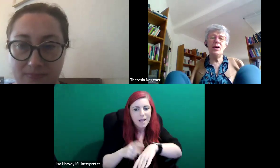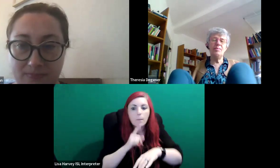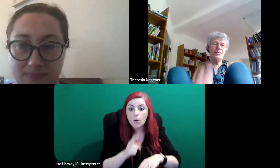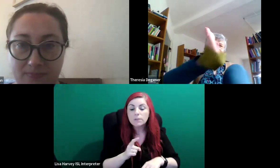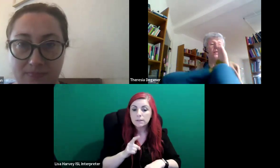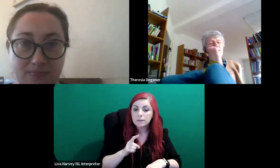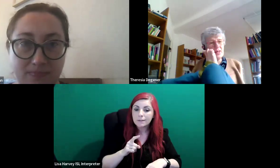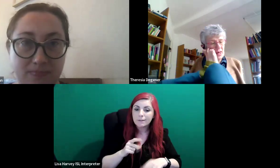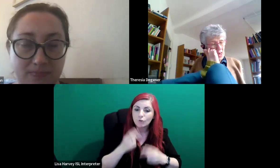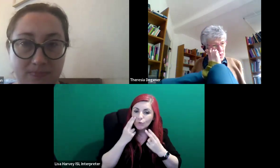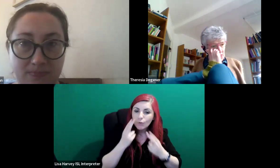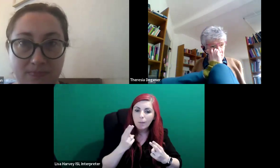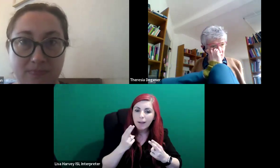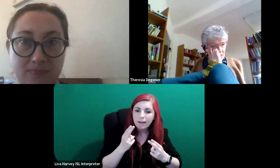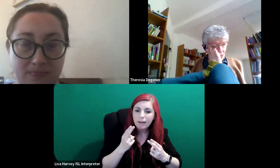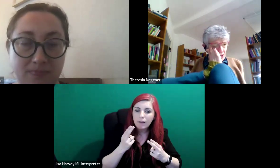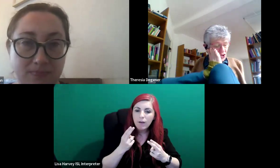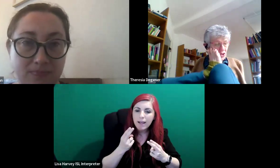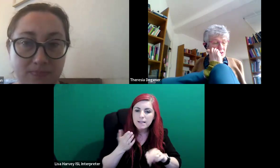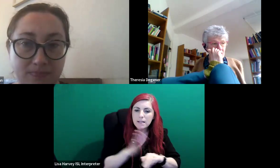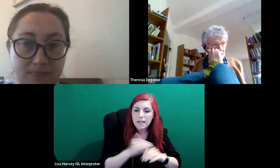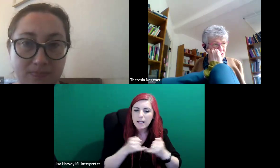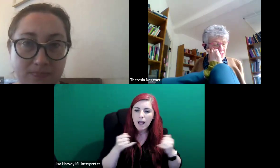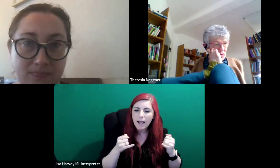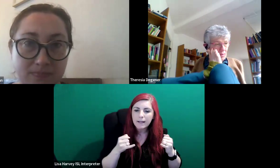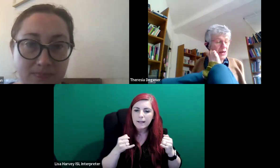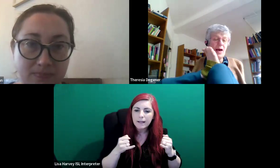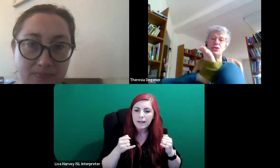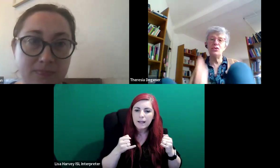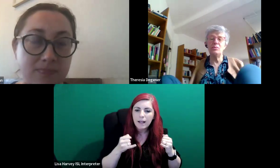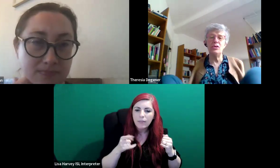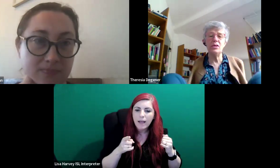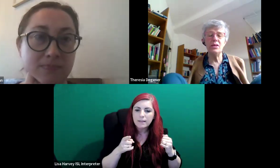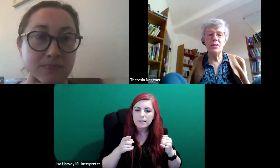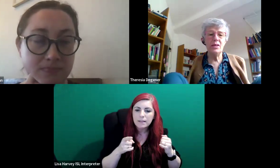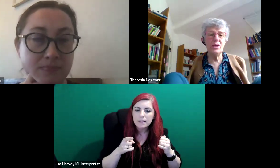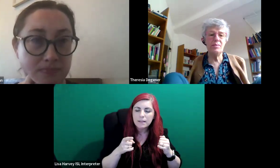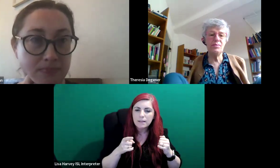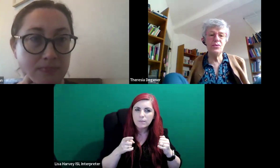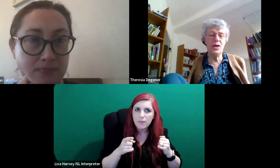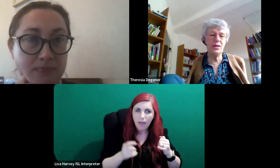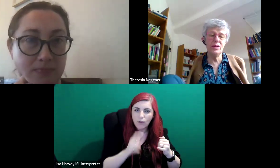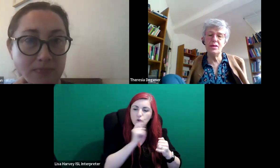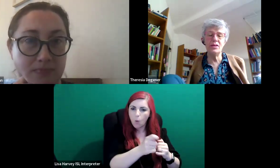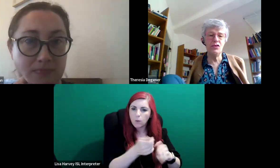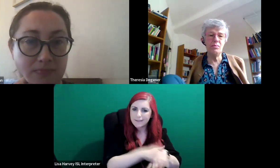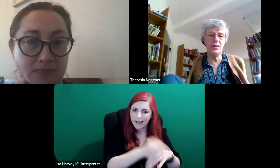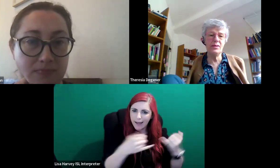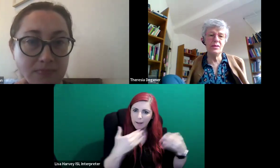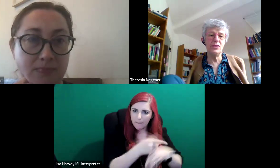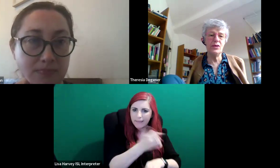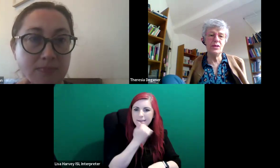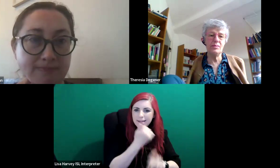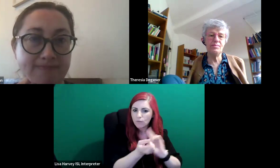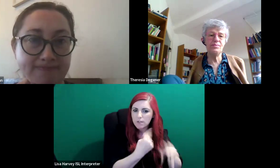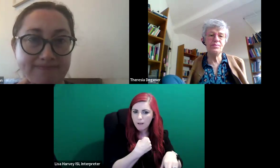usually there is a deadline by which the state party has to respond, and it is given by